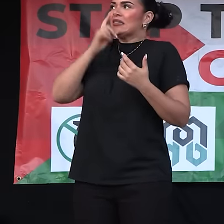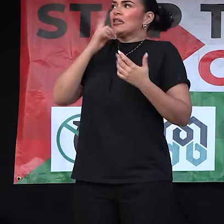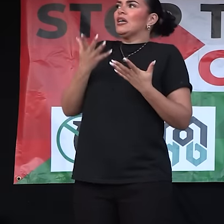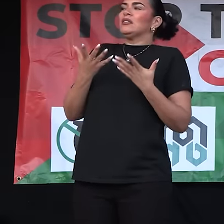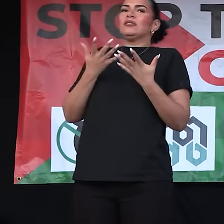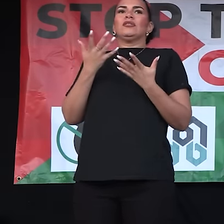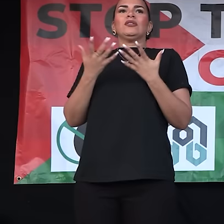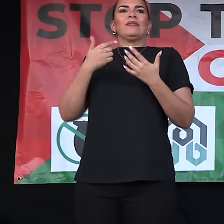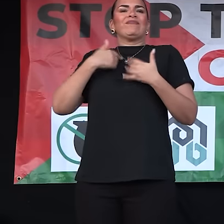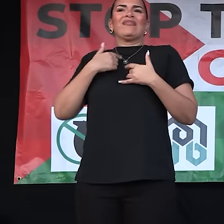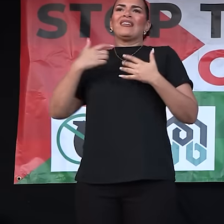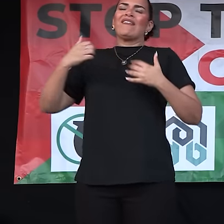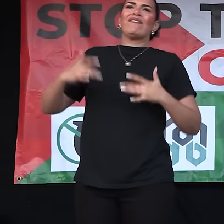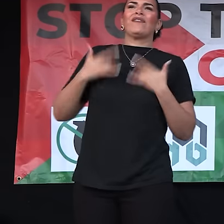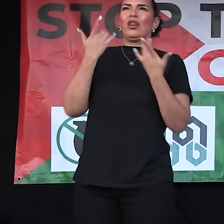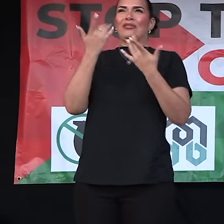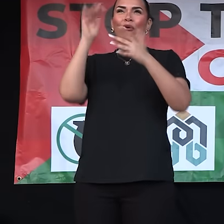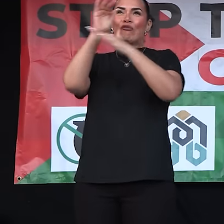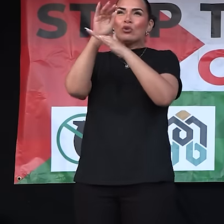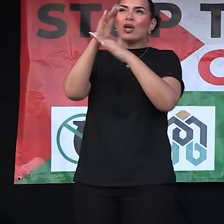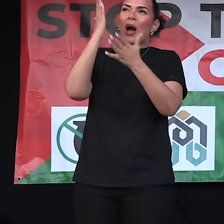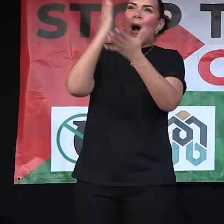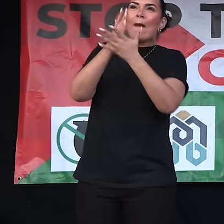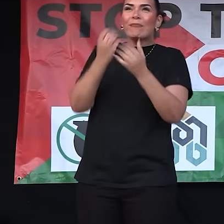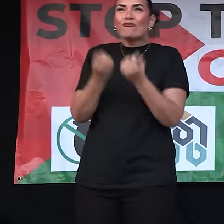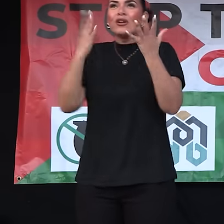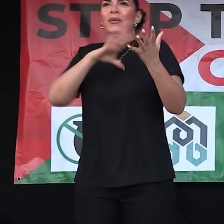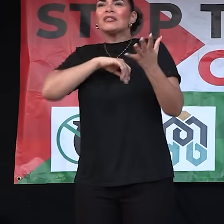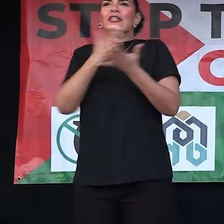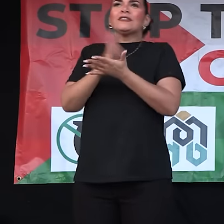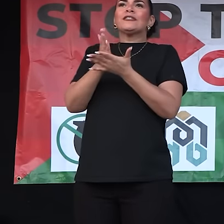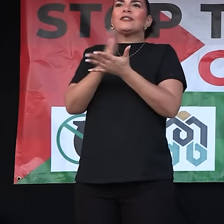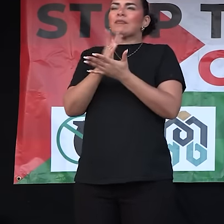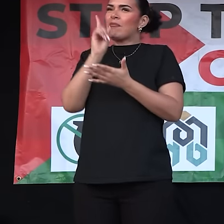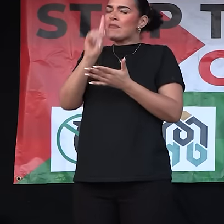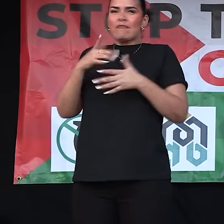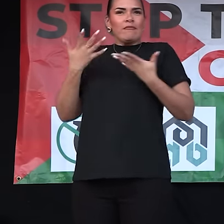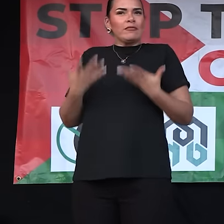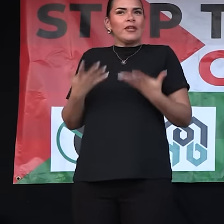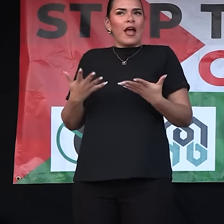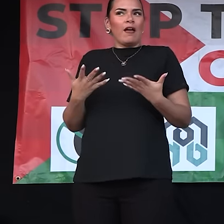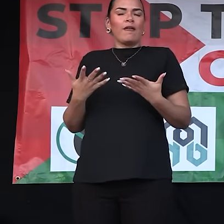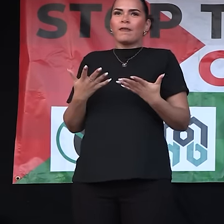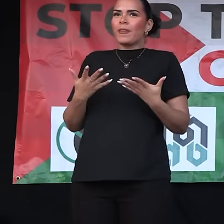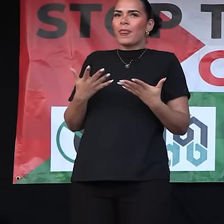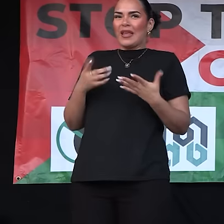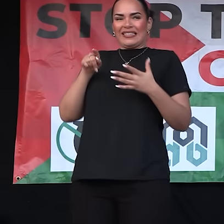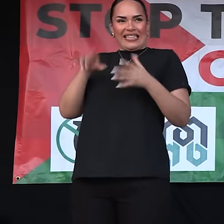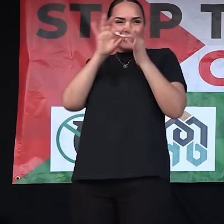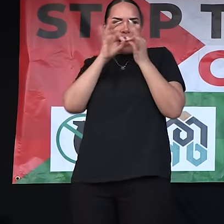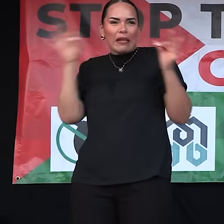my lifetime. But now we have reached a moment where the silences we